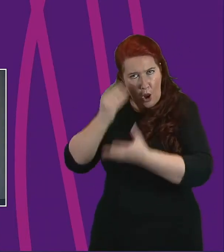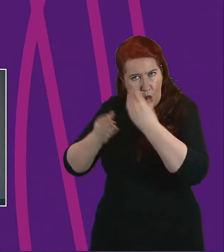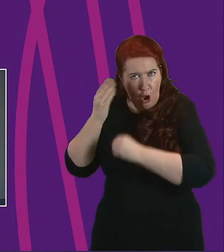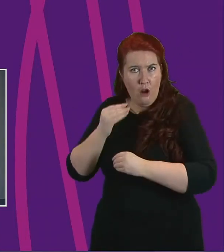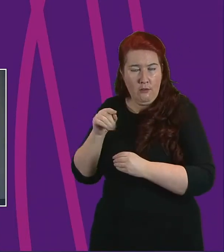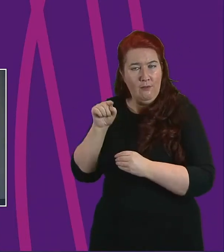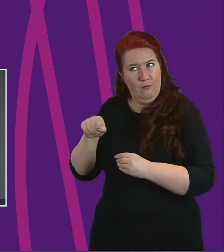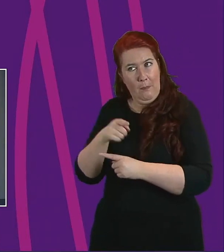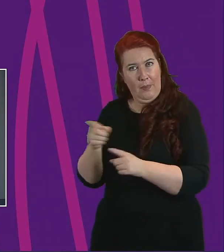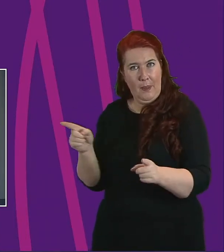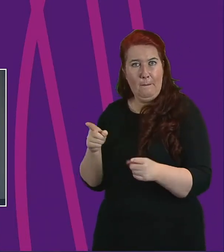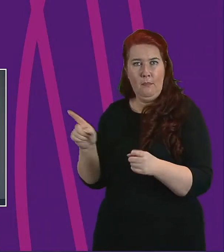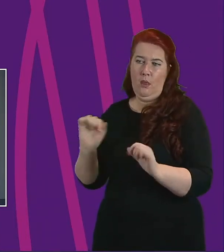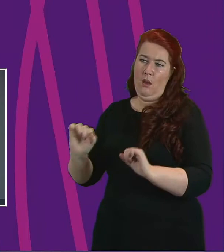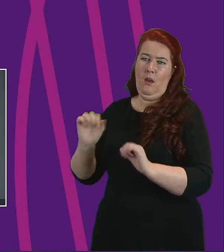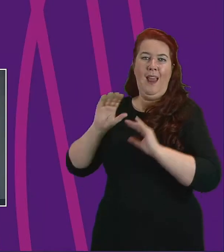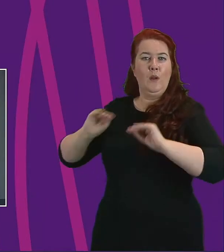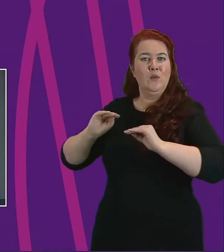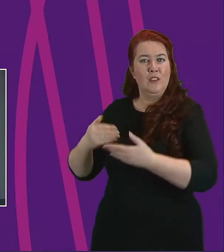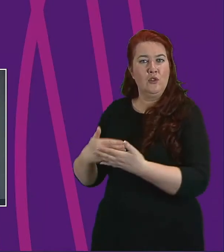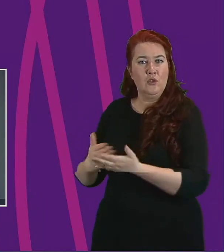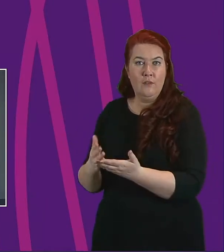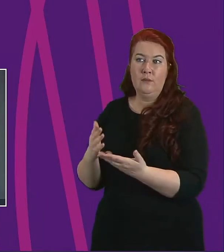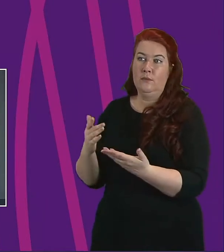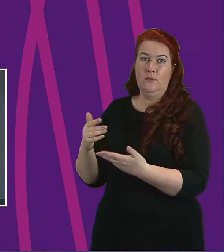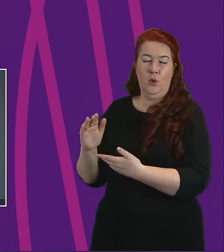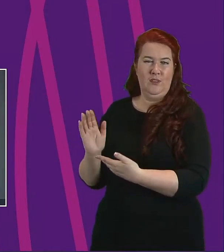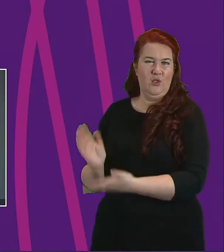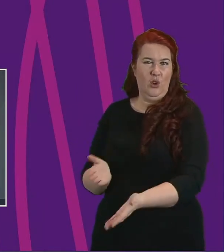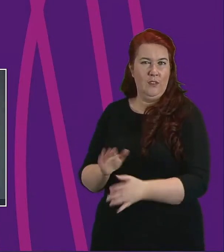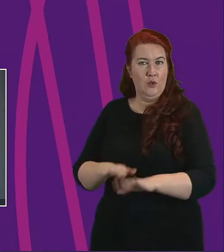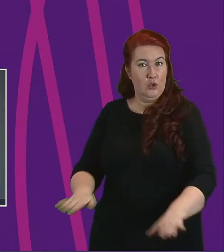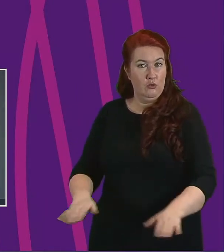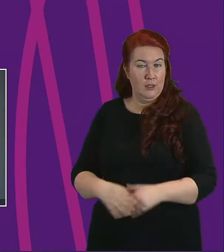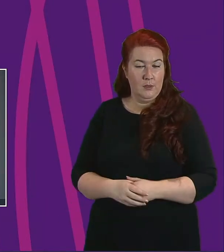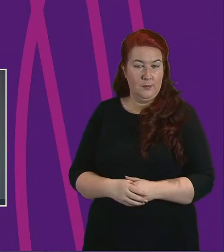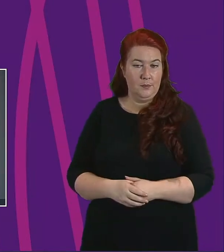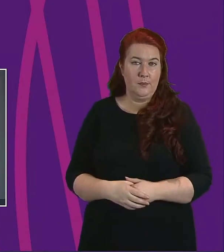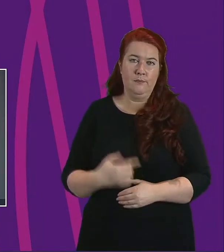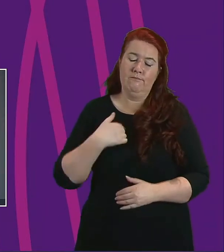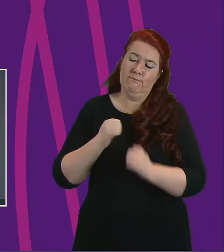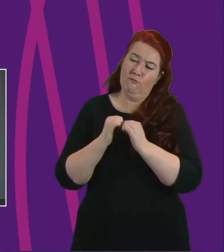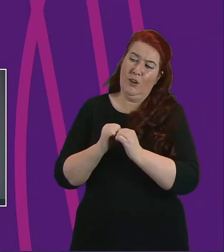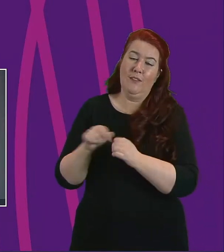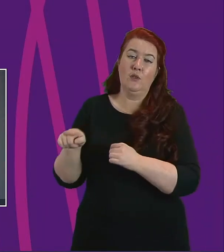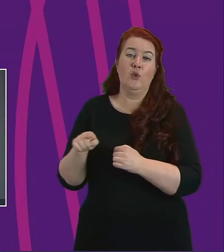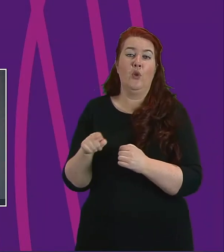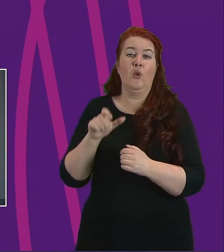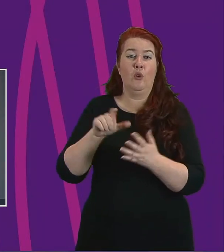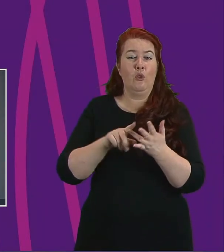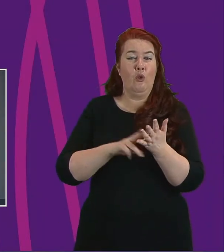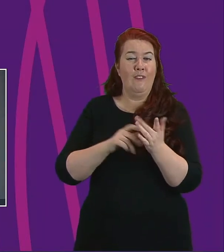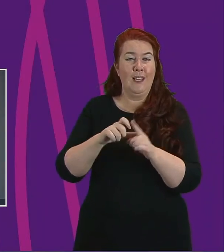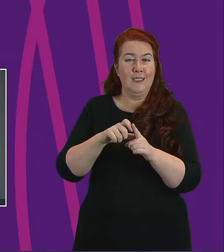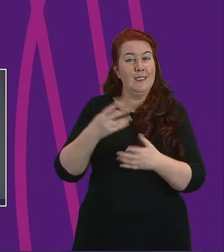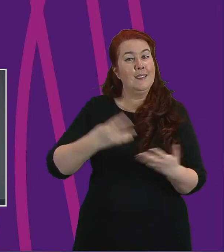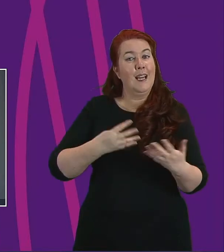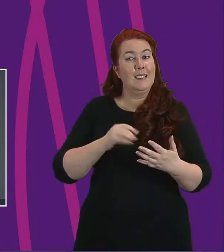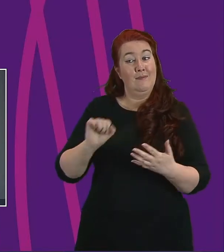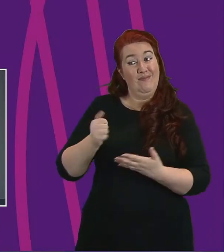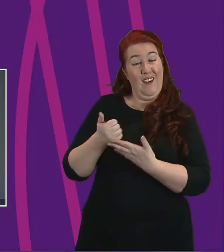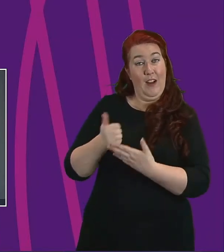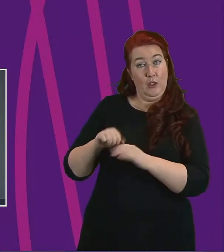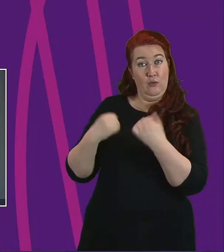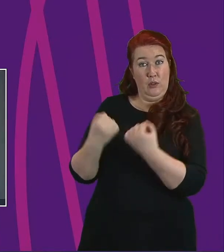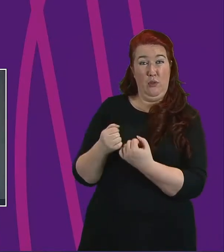education settings and children's services. I'm grateful to the COVID-19 Advisory Group and the work that they are doing to